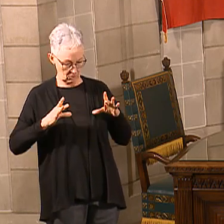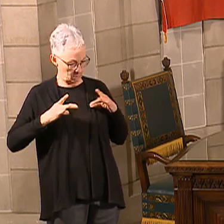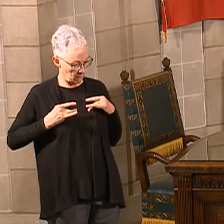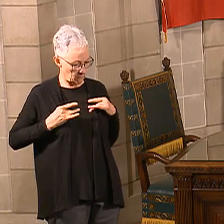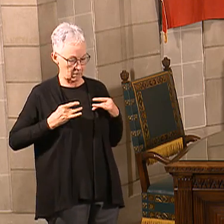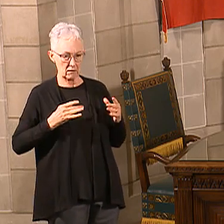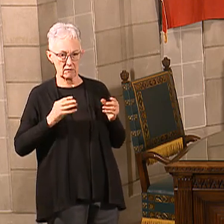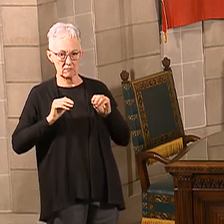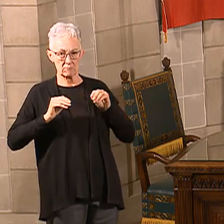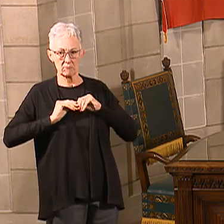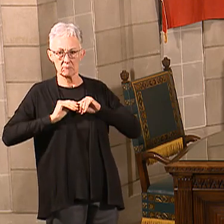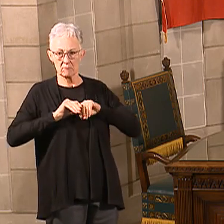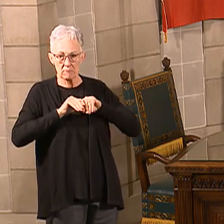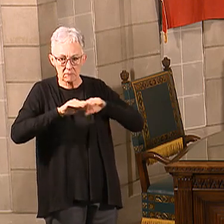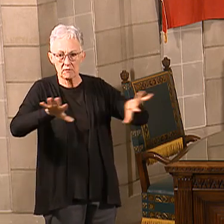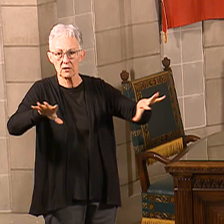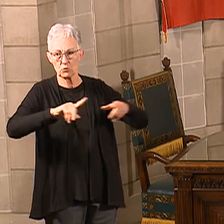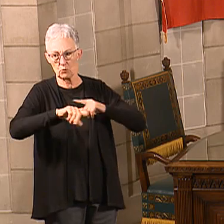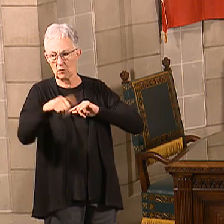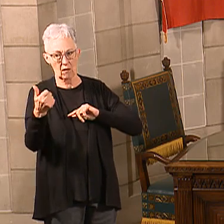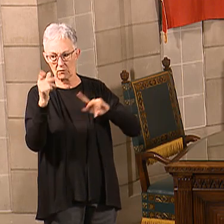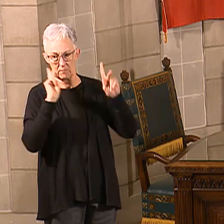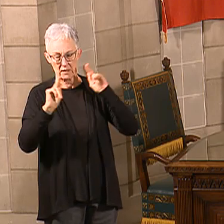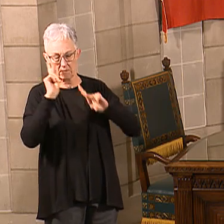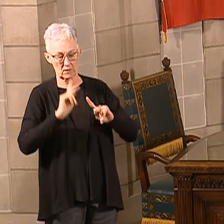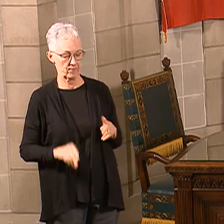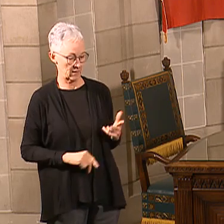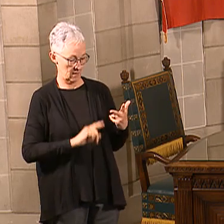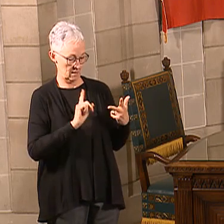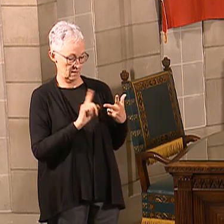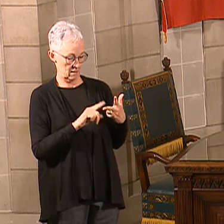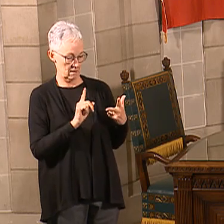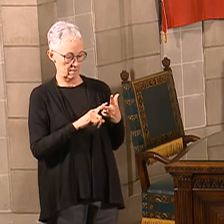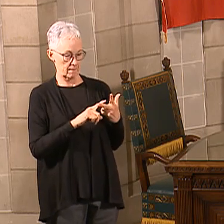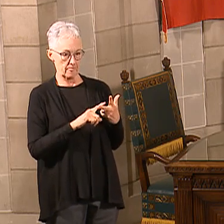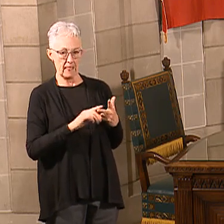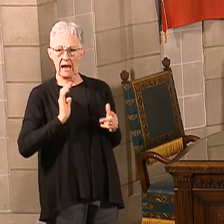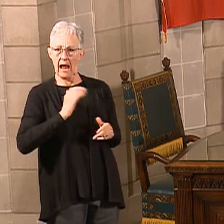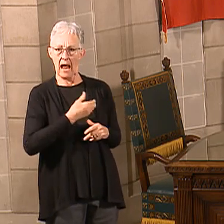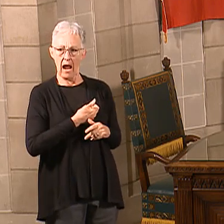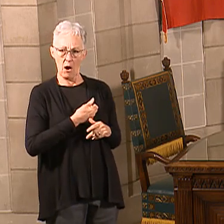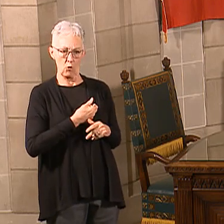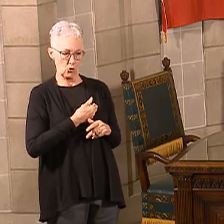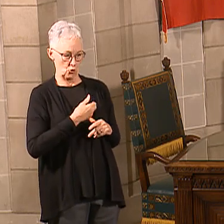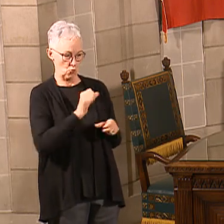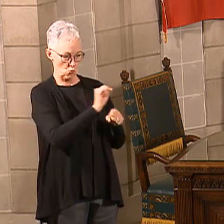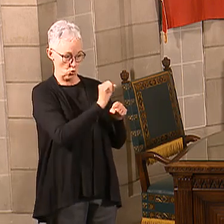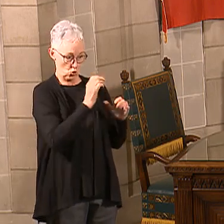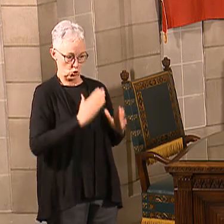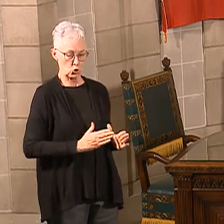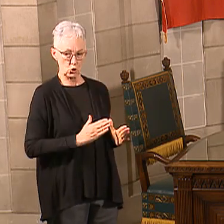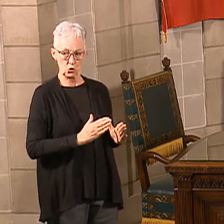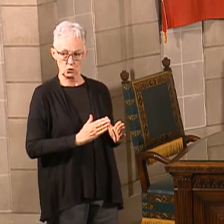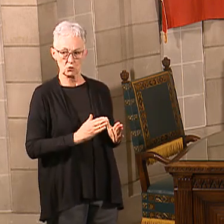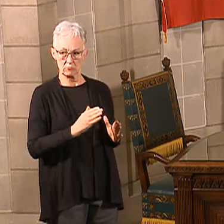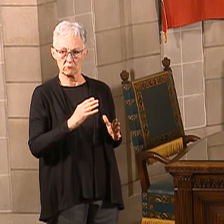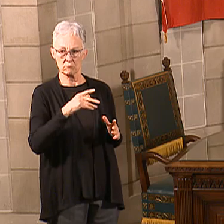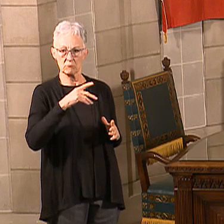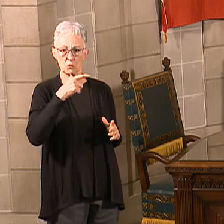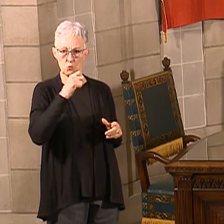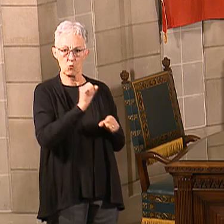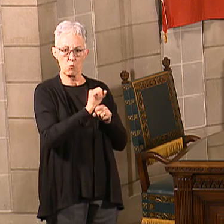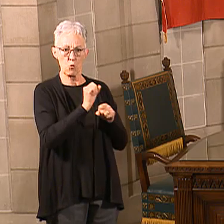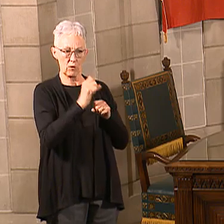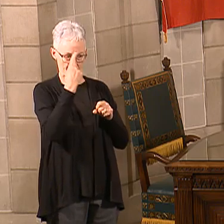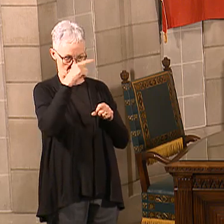work wherever possible. And third, that we provide for our teammates from their income security perspective. What we